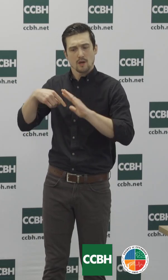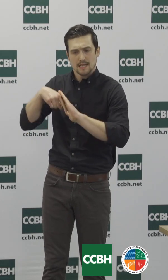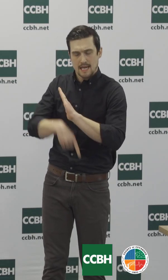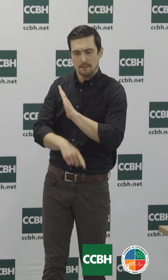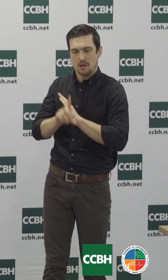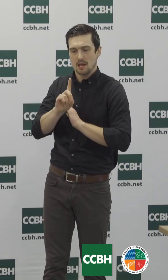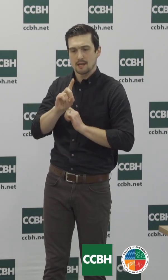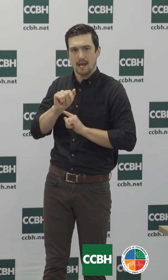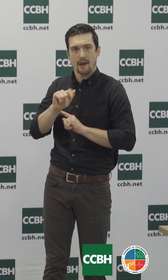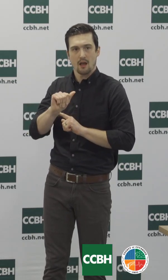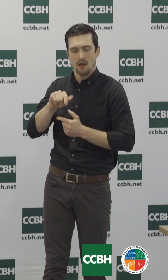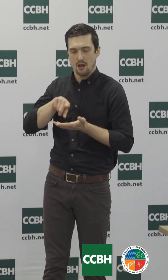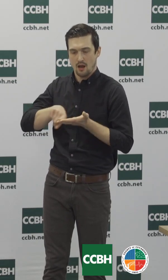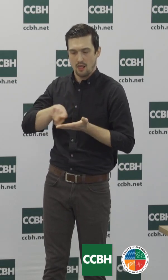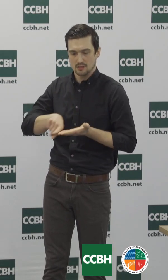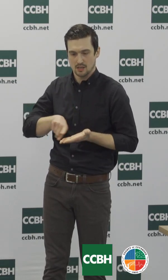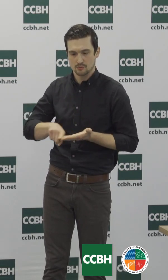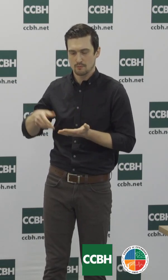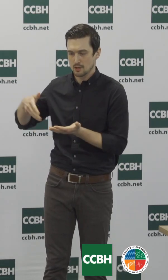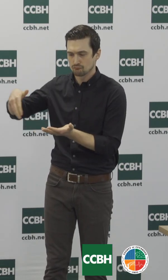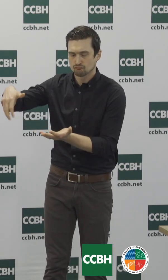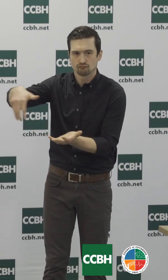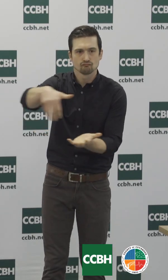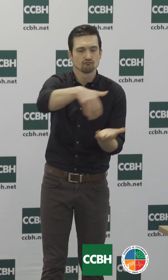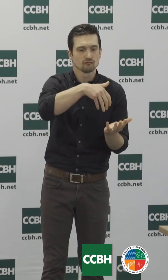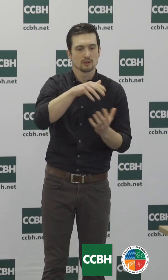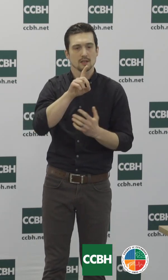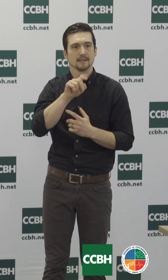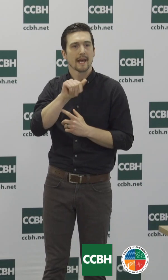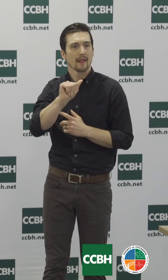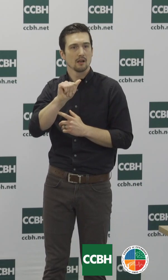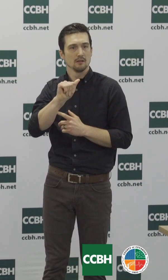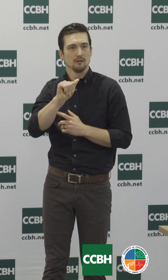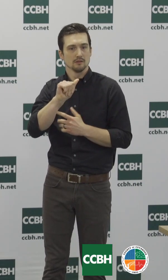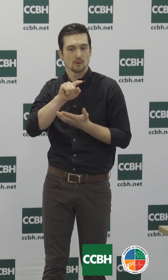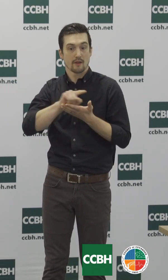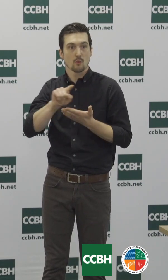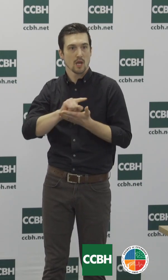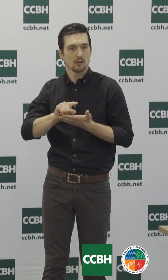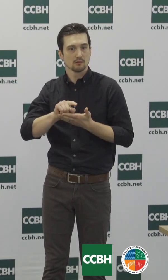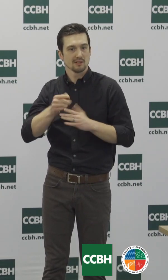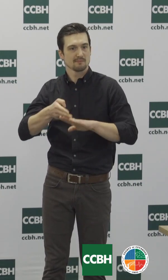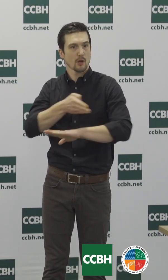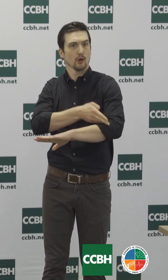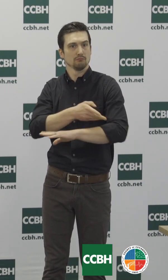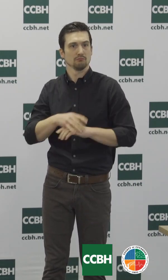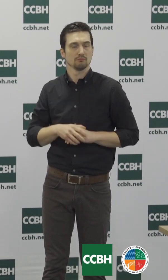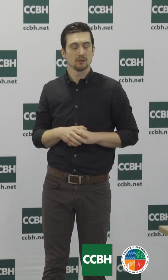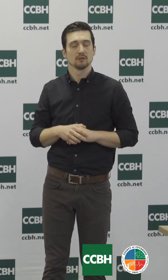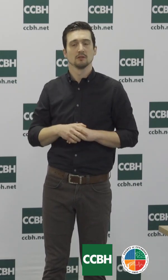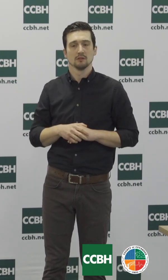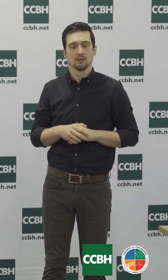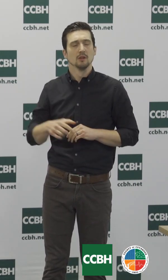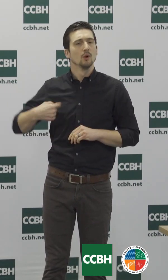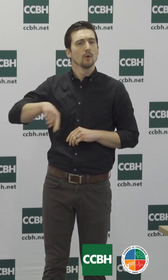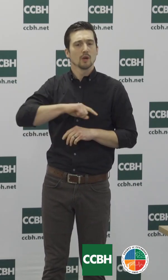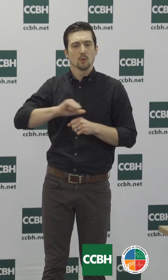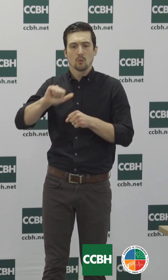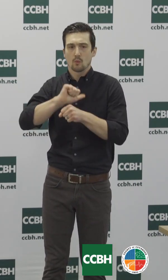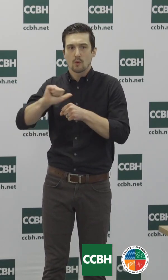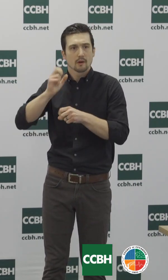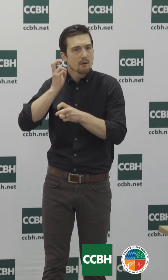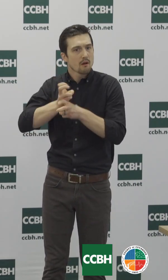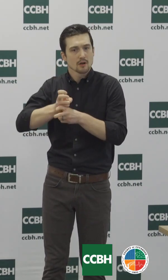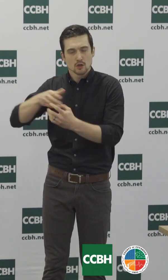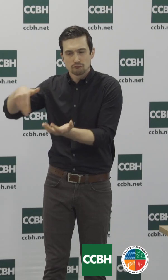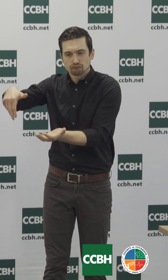based on the information that we are obtaining. We're working very hard to obtain more and more information